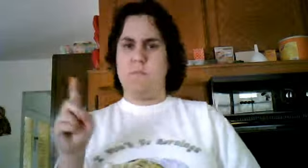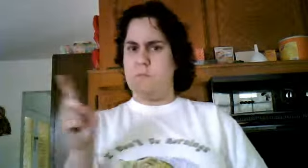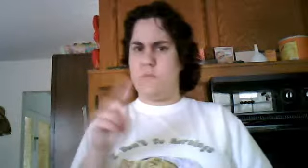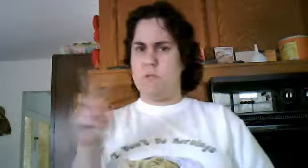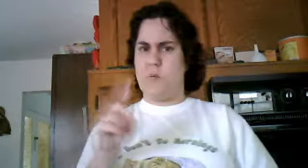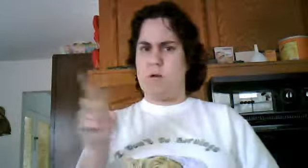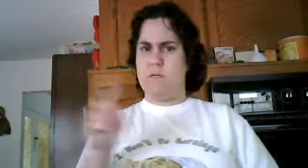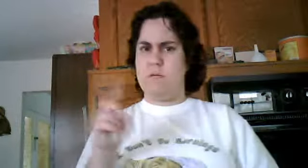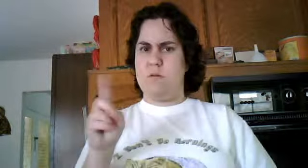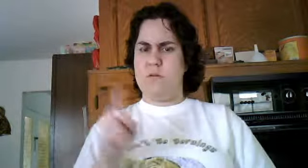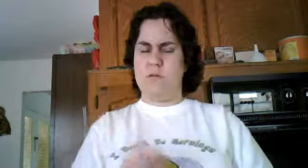Where?